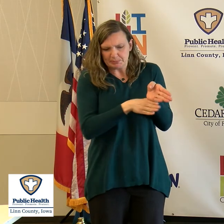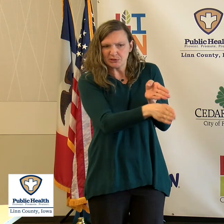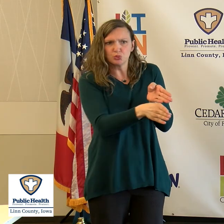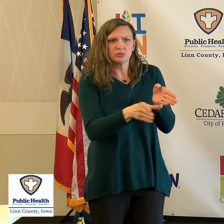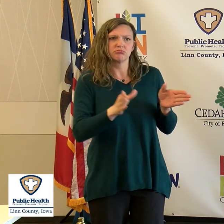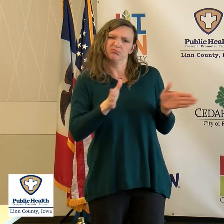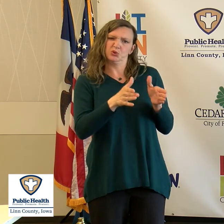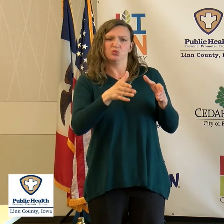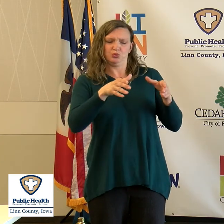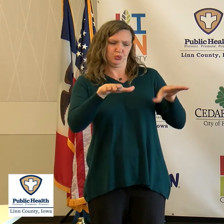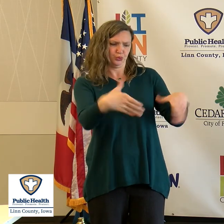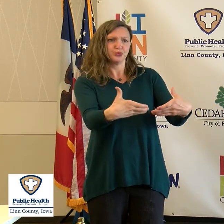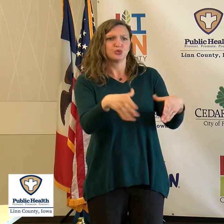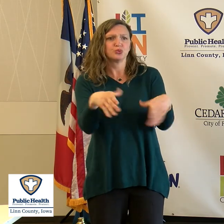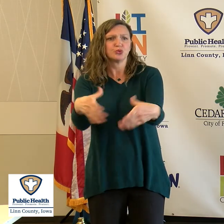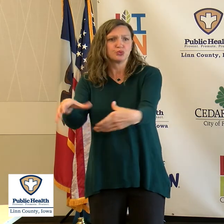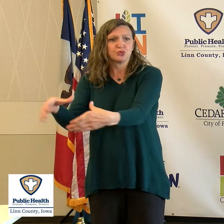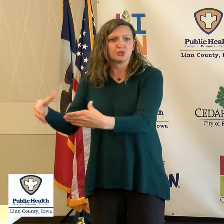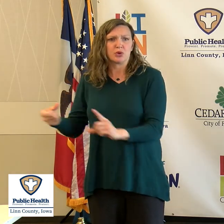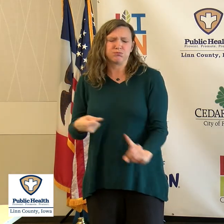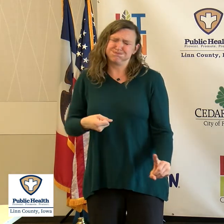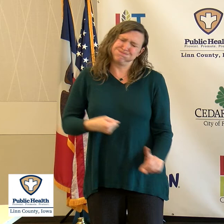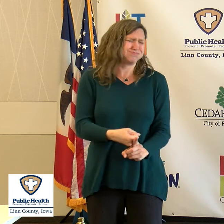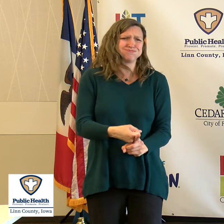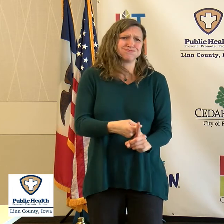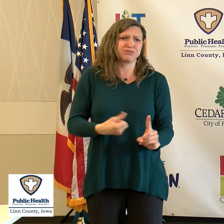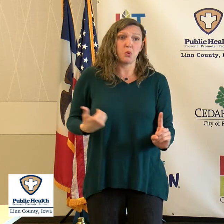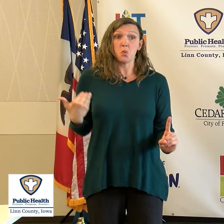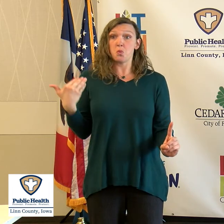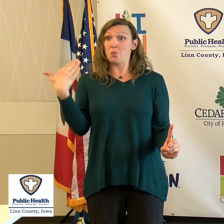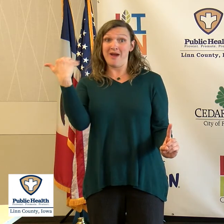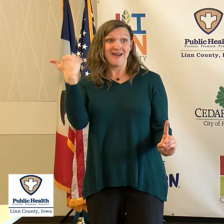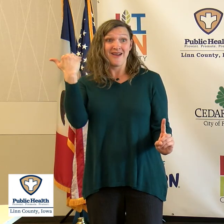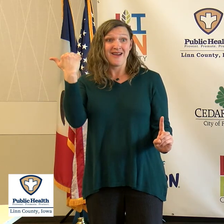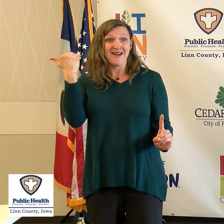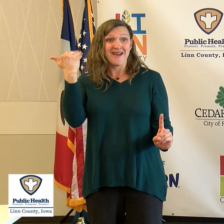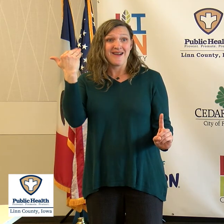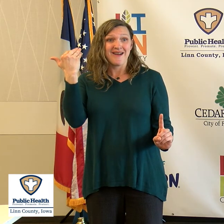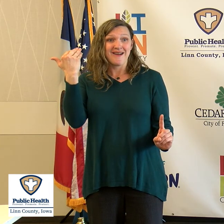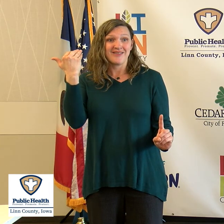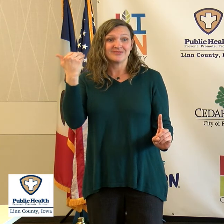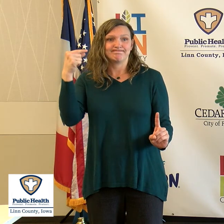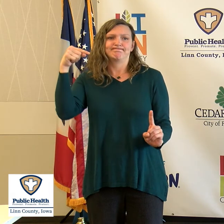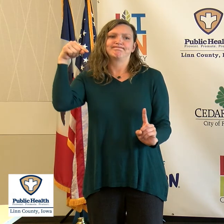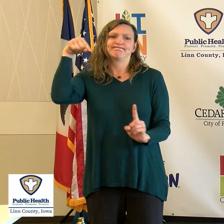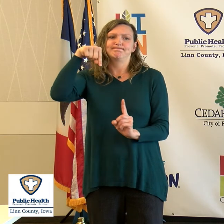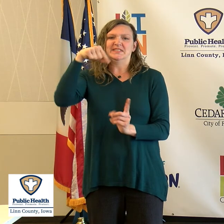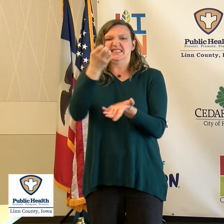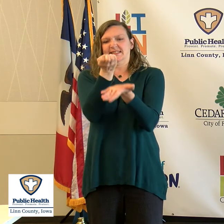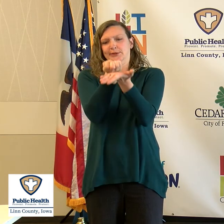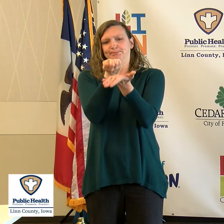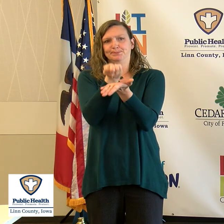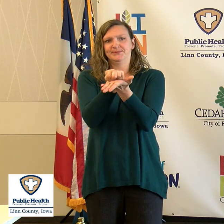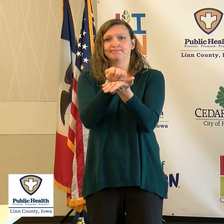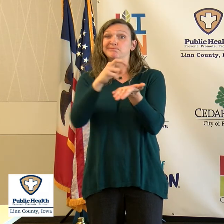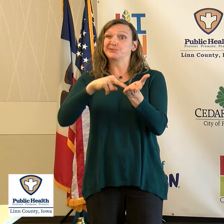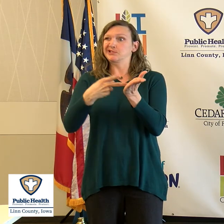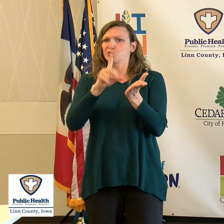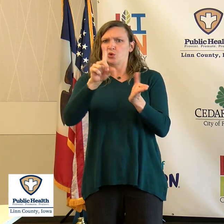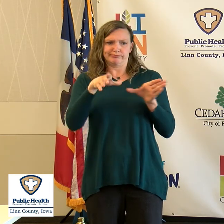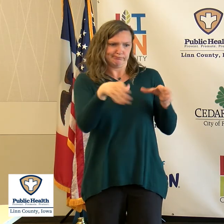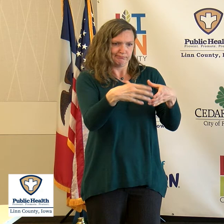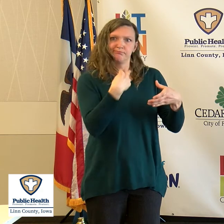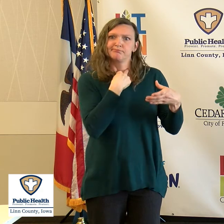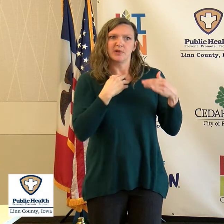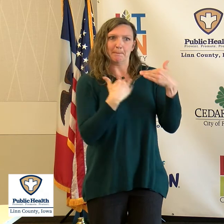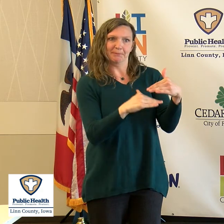for a host of reasons, and oftentimes, due to their economic situations, are not able to access the same